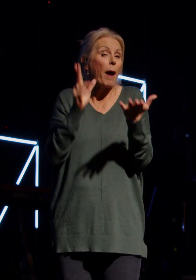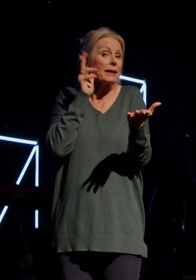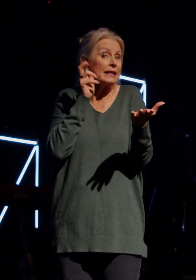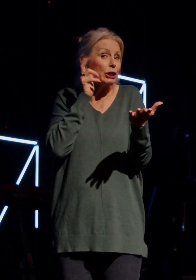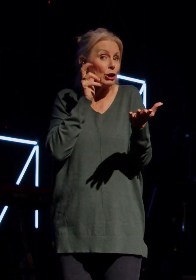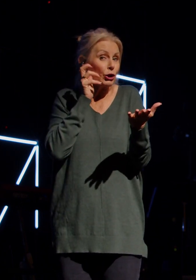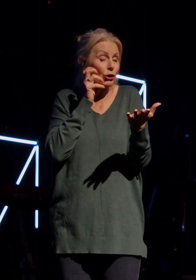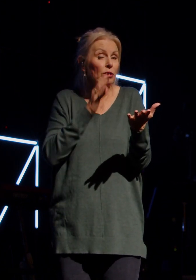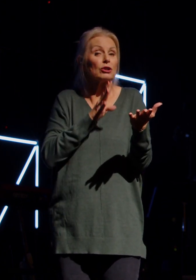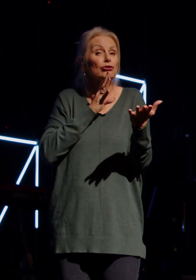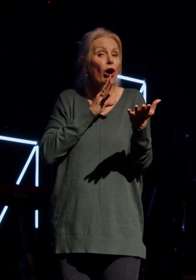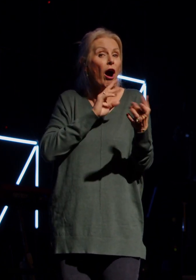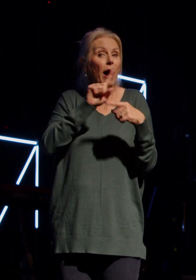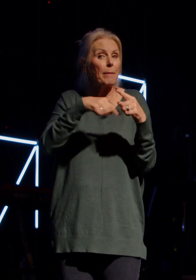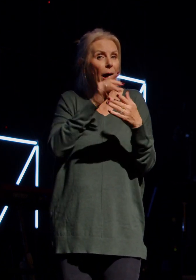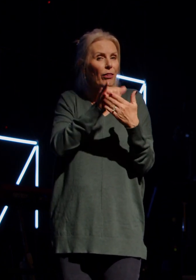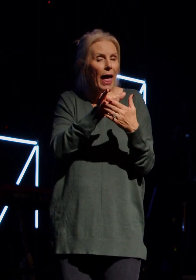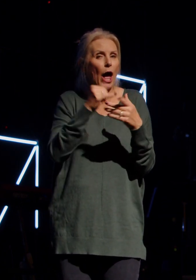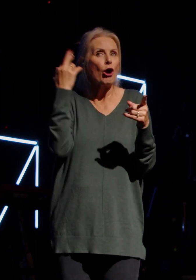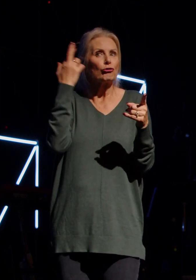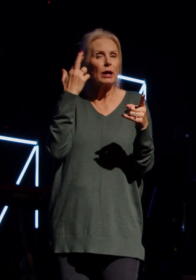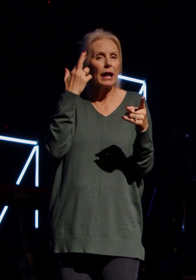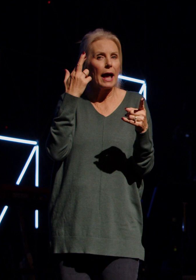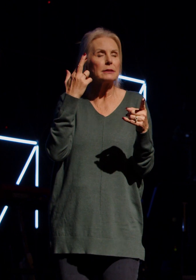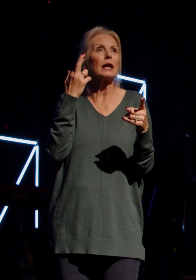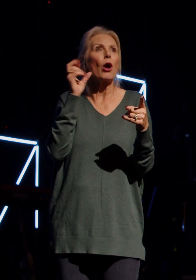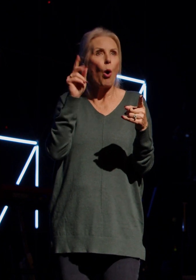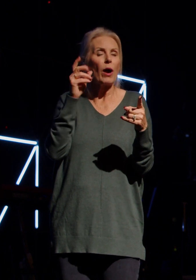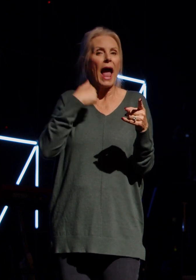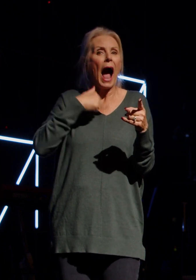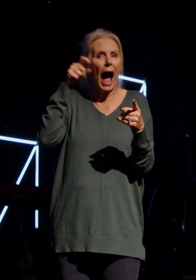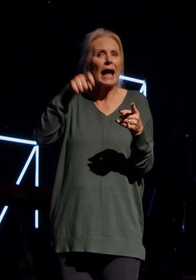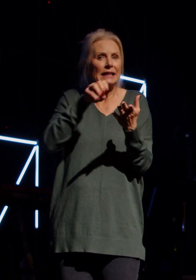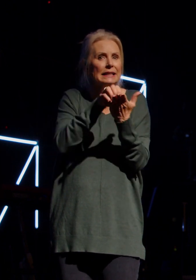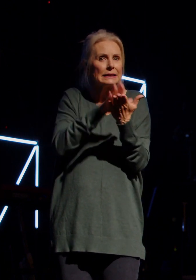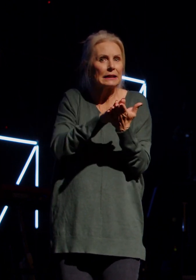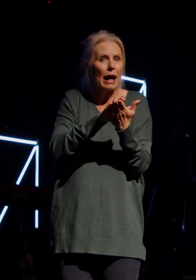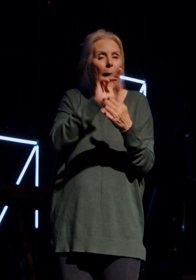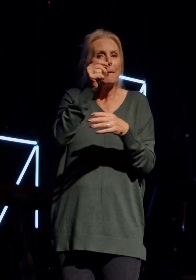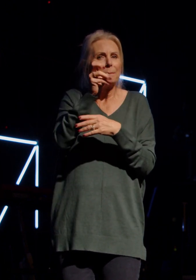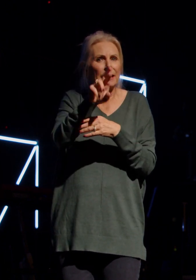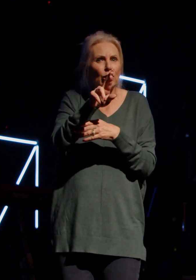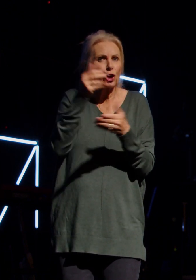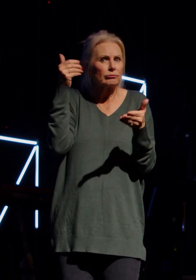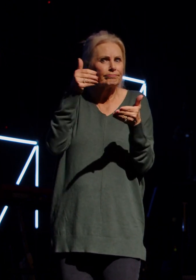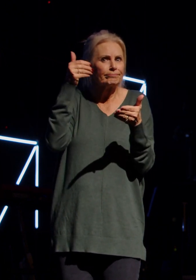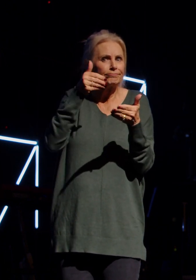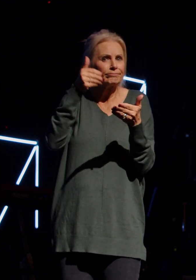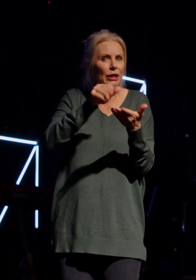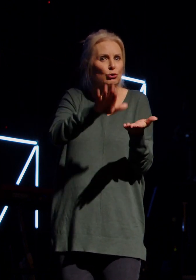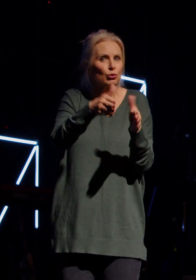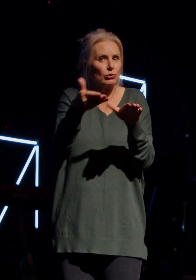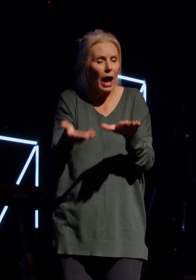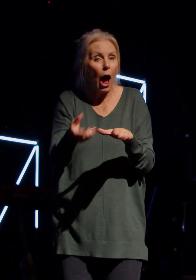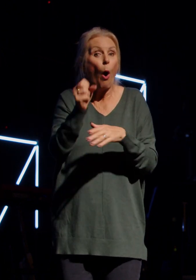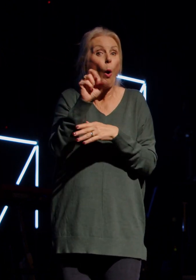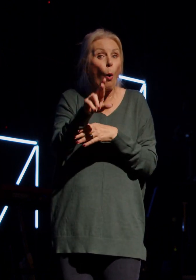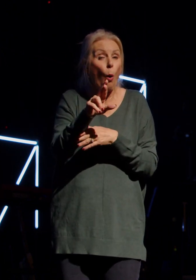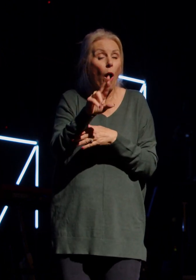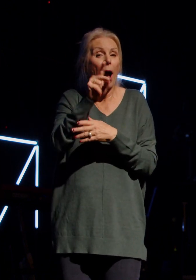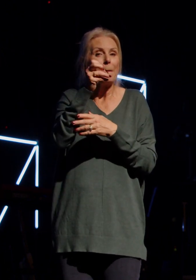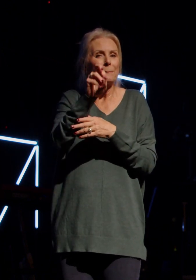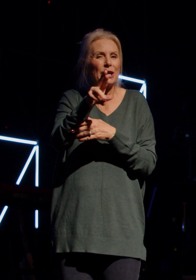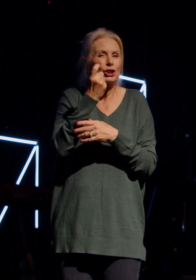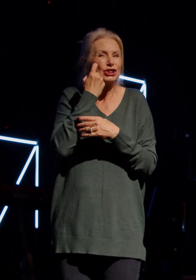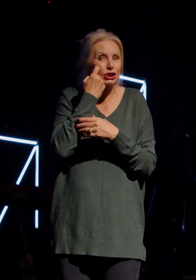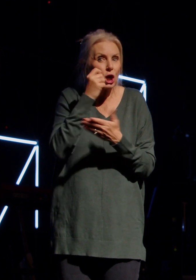things, coming to the point of realizing, okay, I need to write this down because Peter's about to die, or Peter just died. And